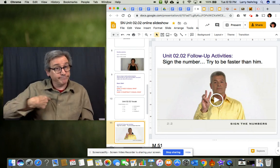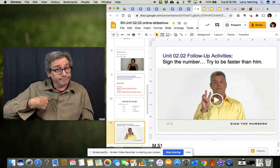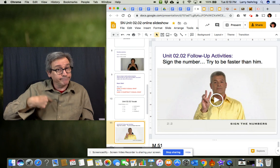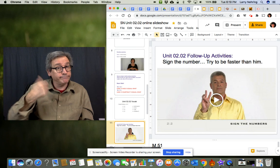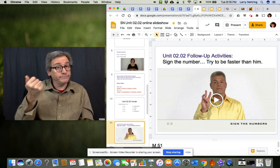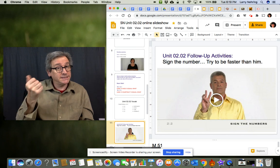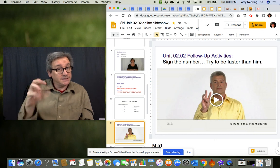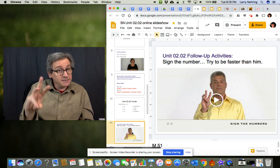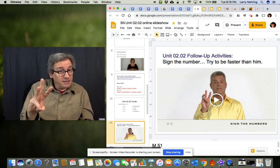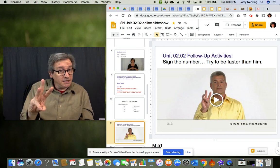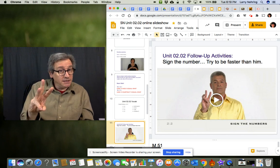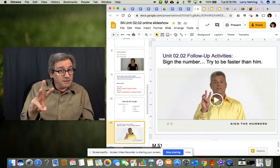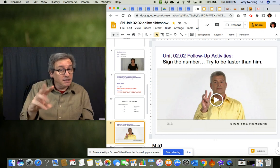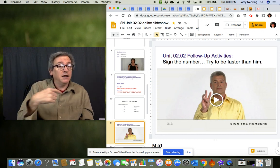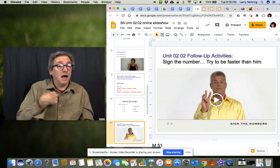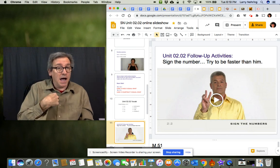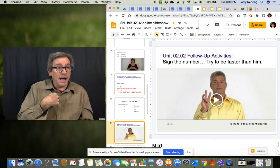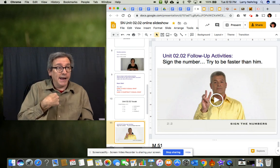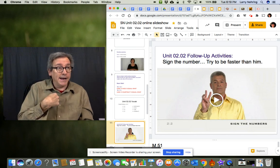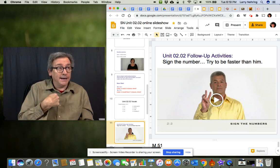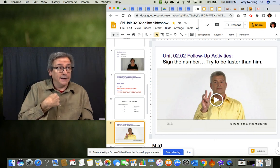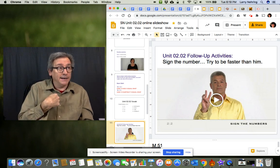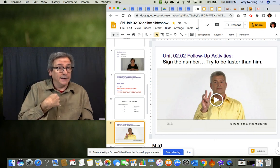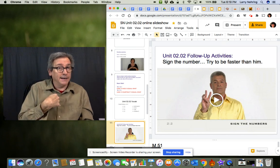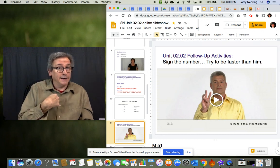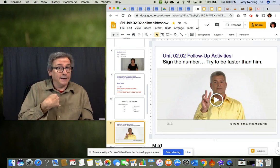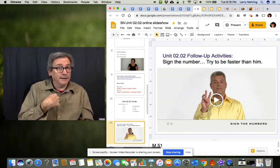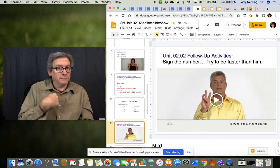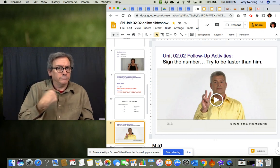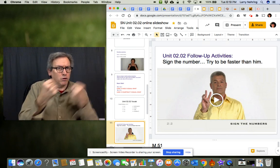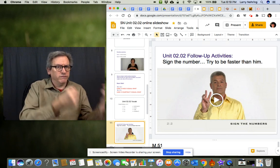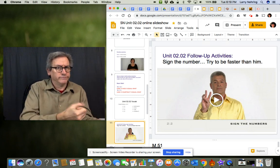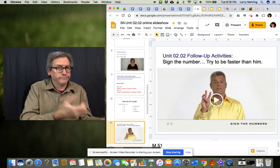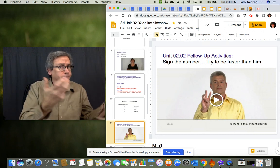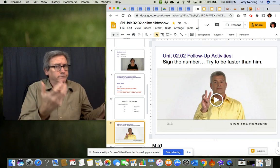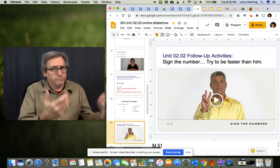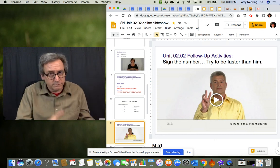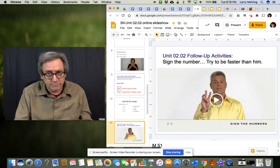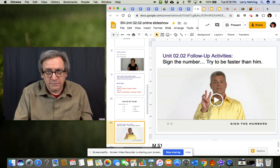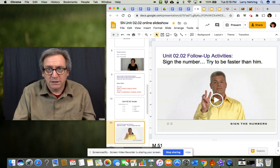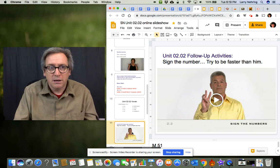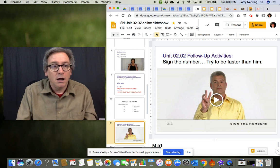say, 16, I drove.